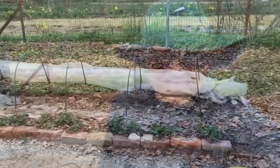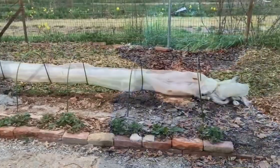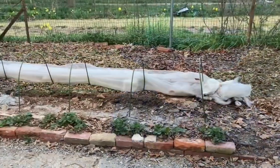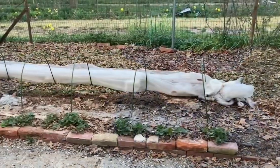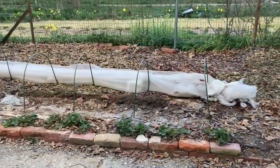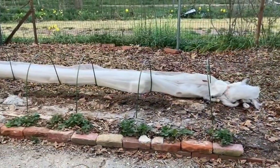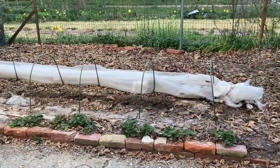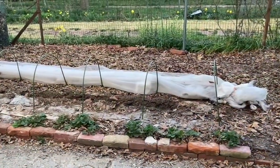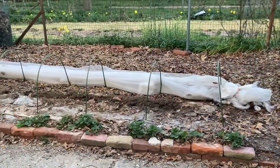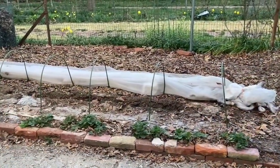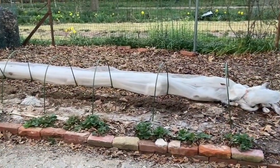here.